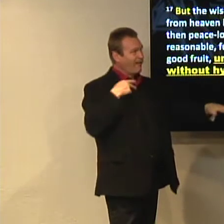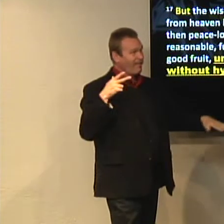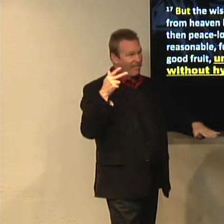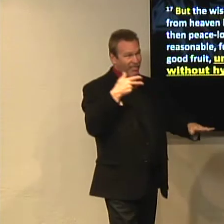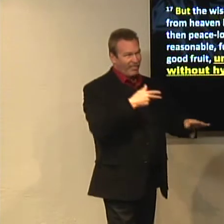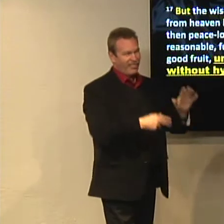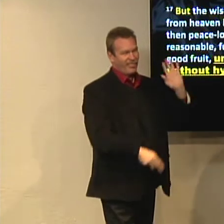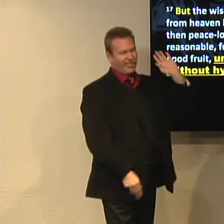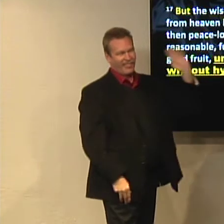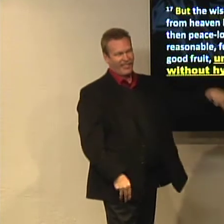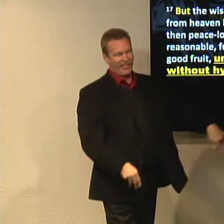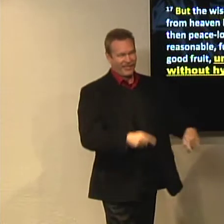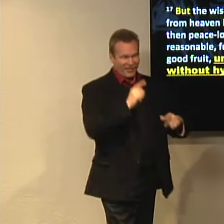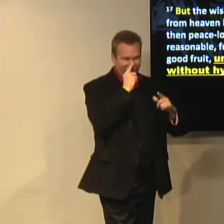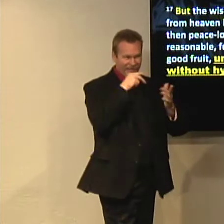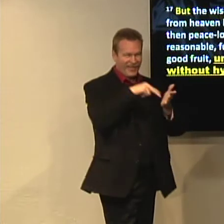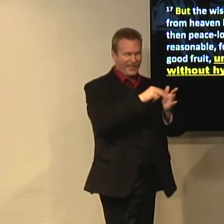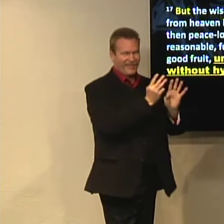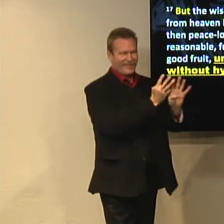really long, and I think, I'm not going to go there,